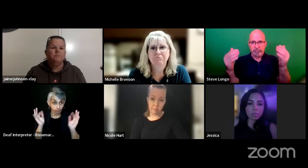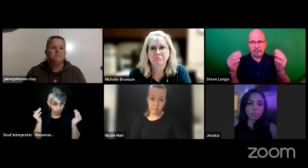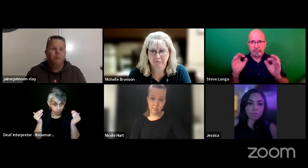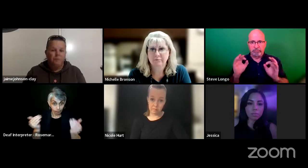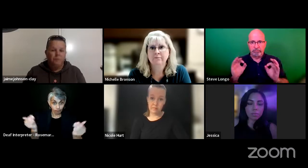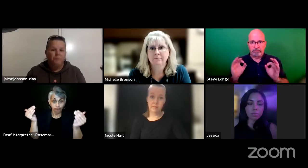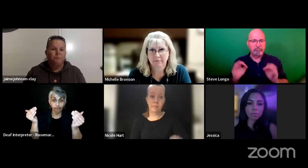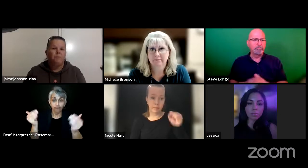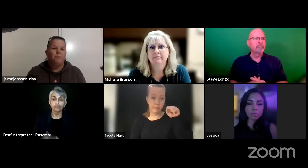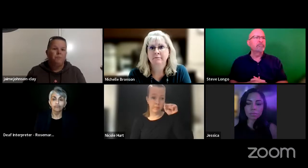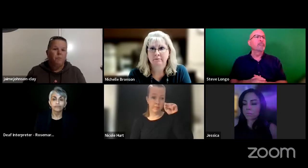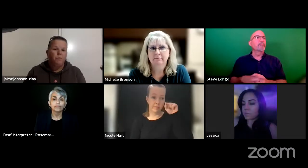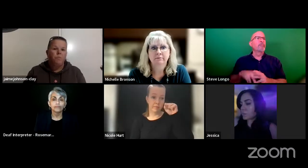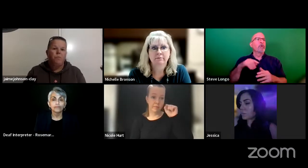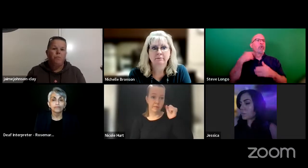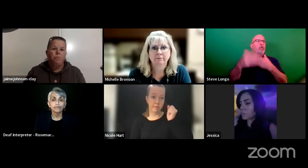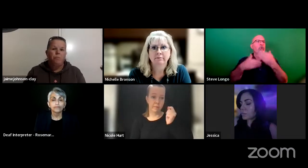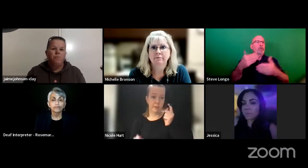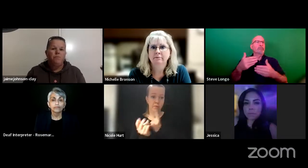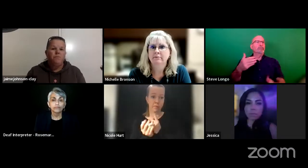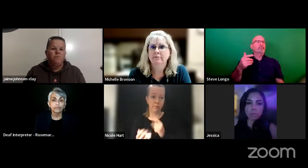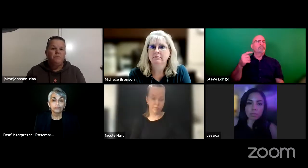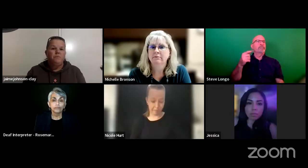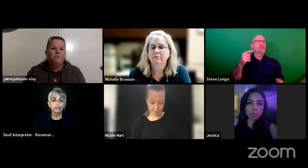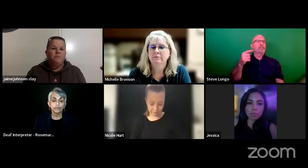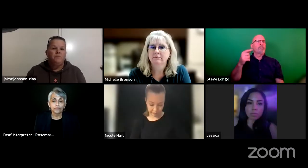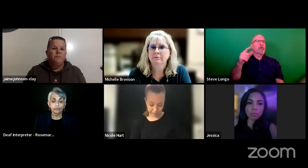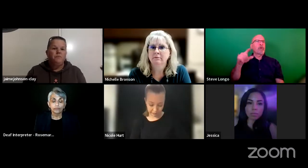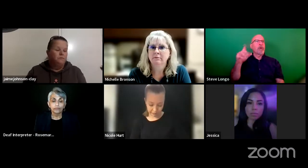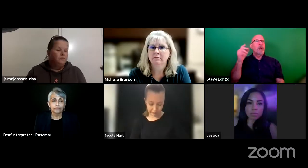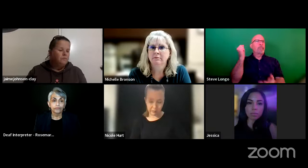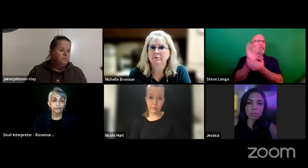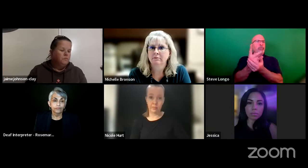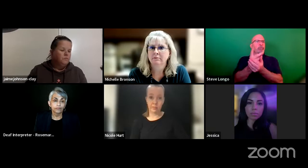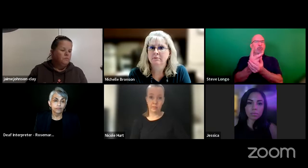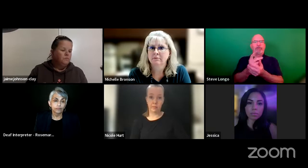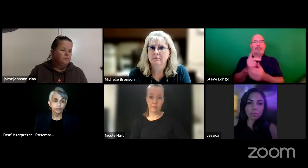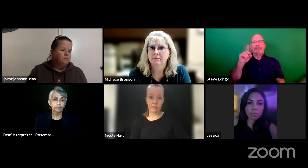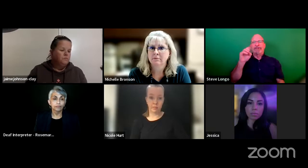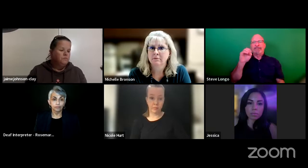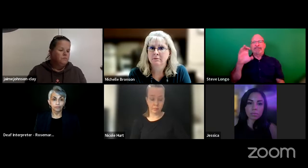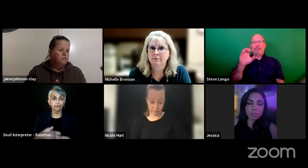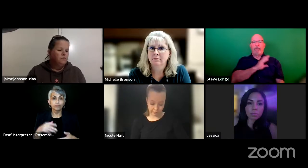agenda? Seeing none, we move forward.